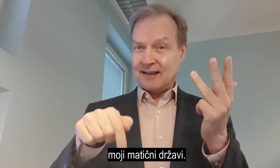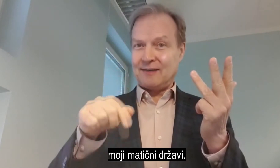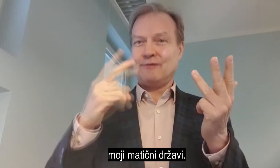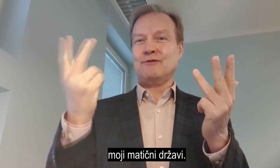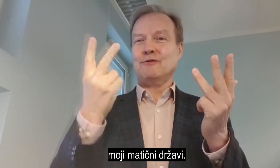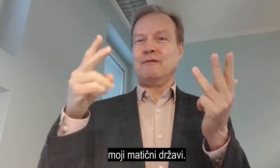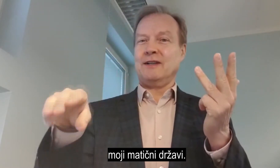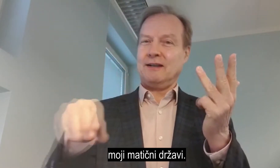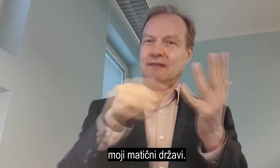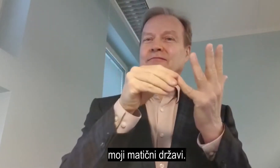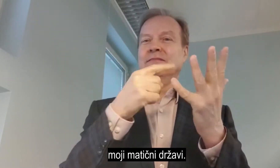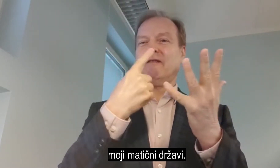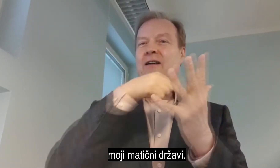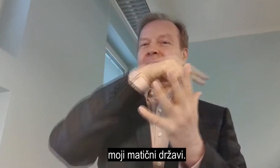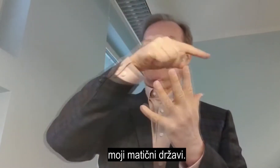now Romania.